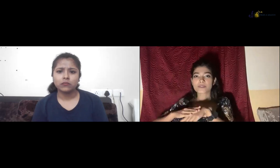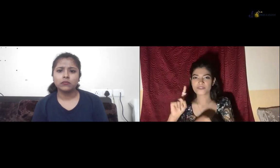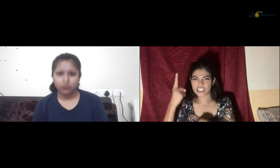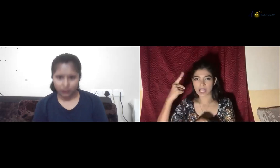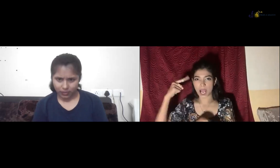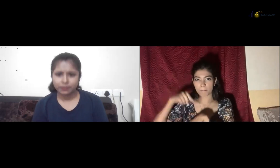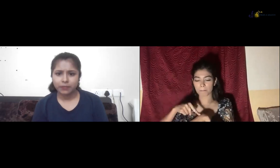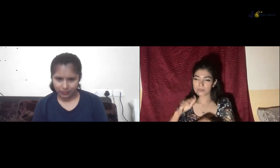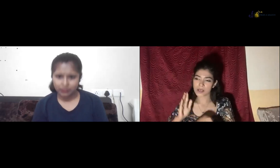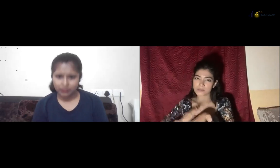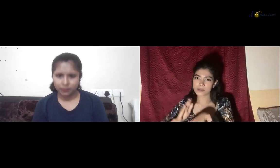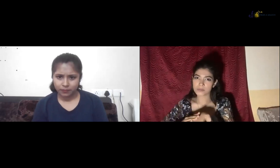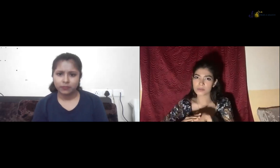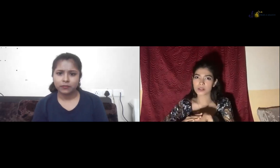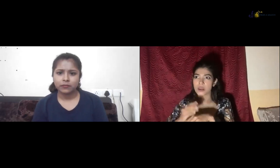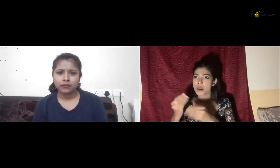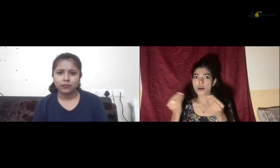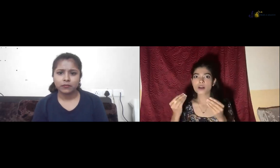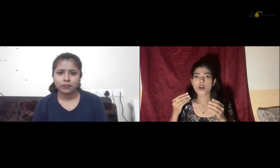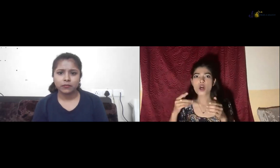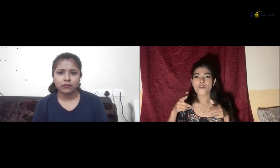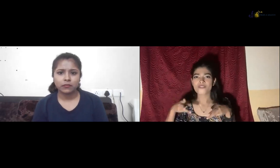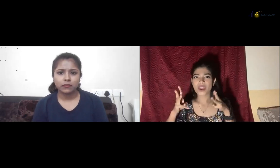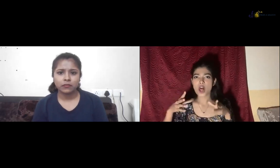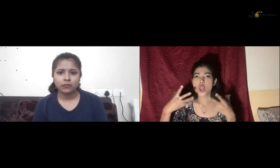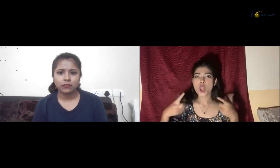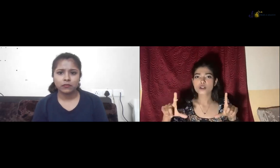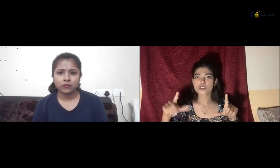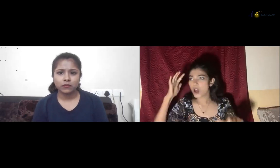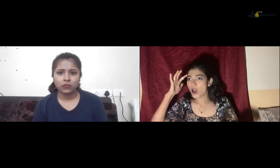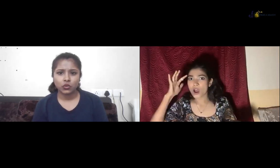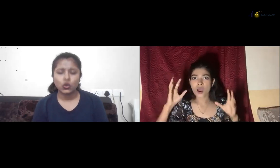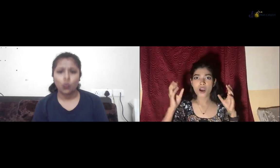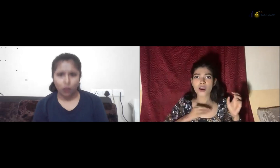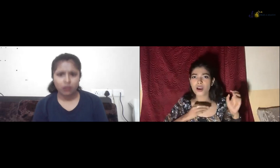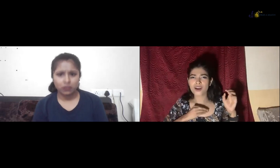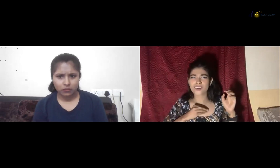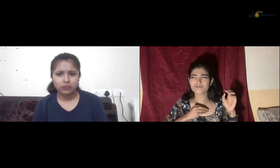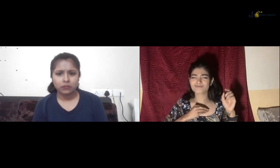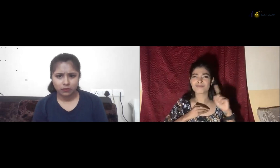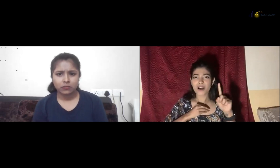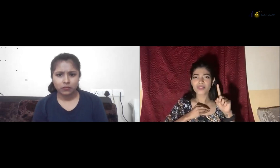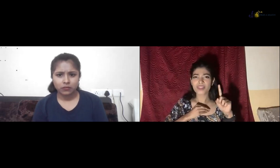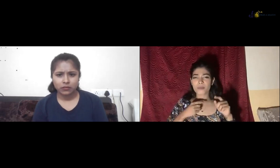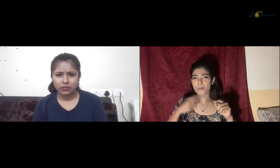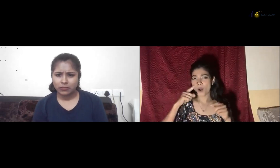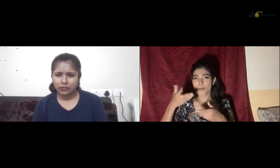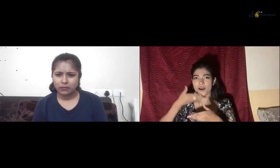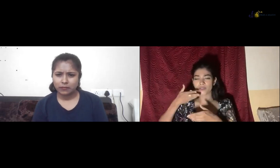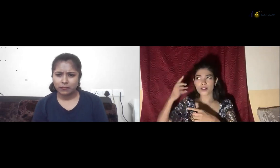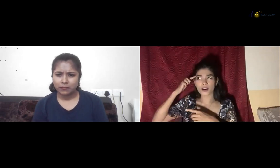tried. So this is the first time when I experienced that in the road. There was